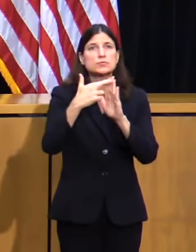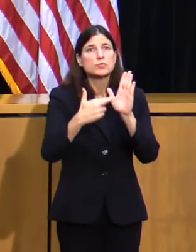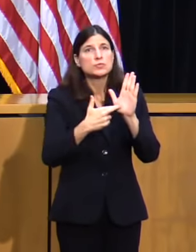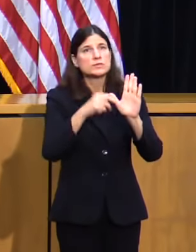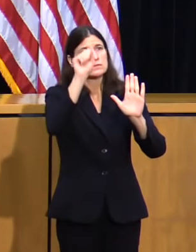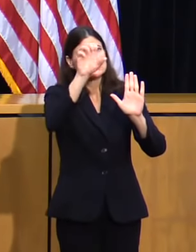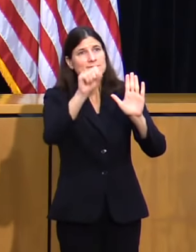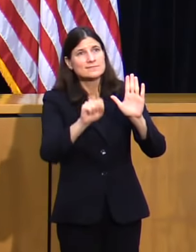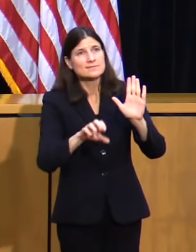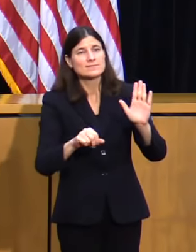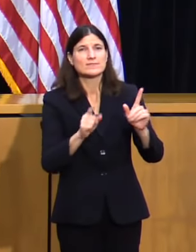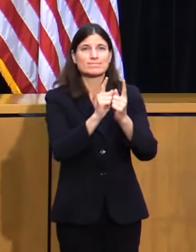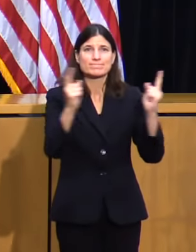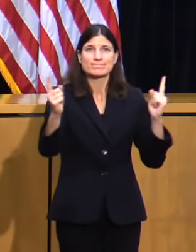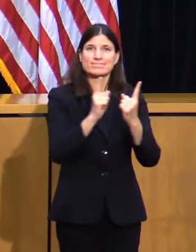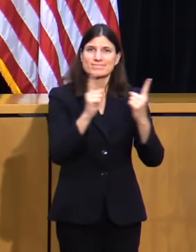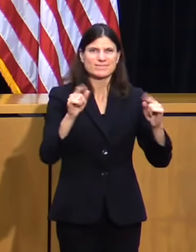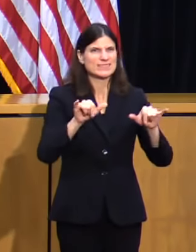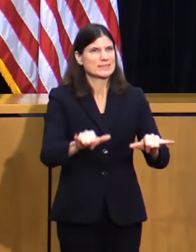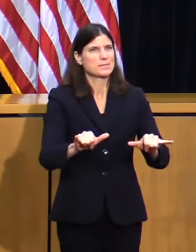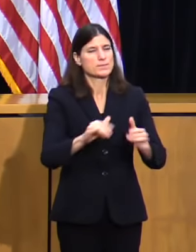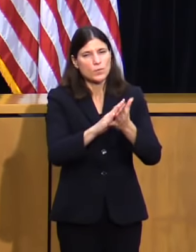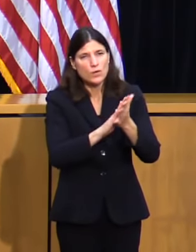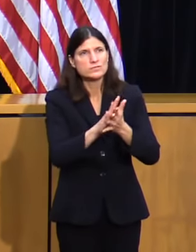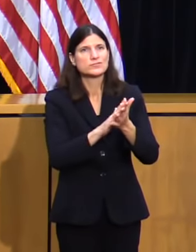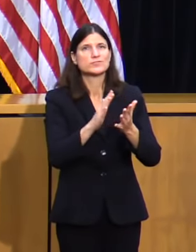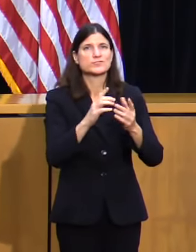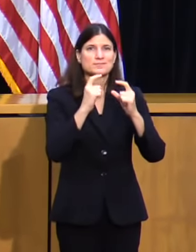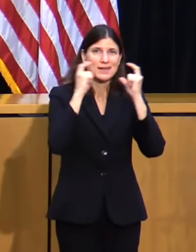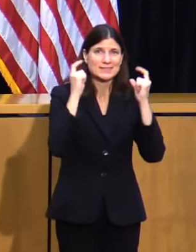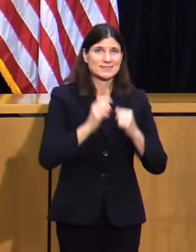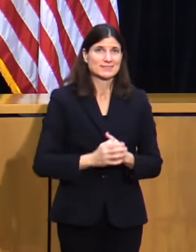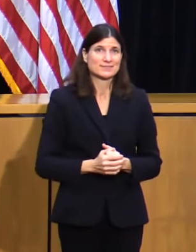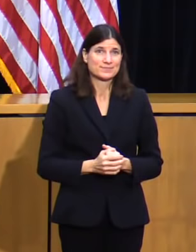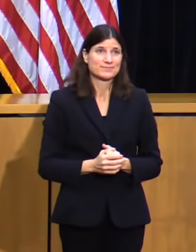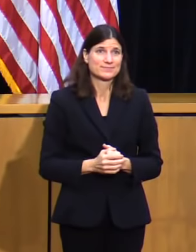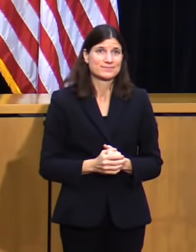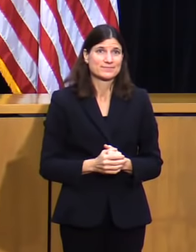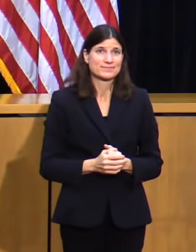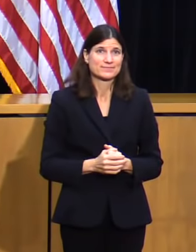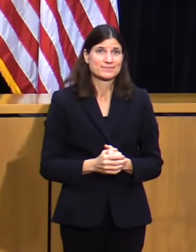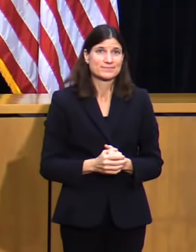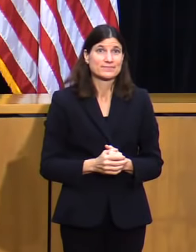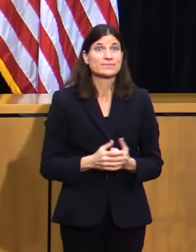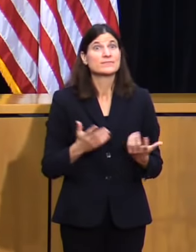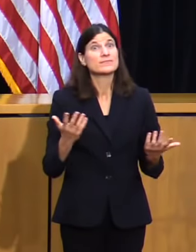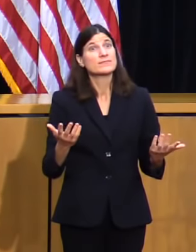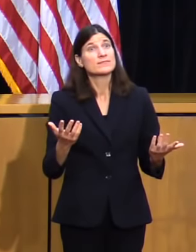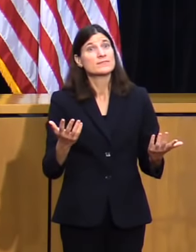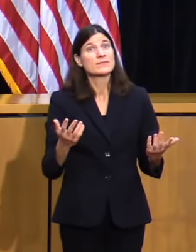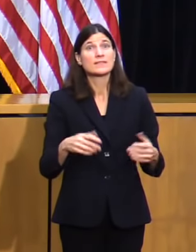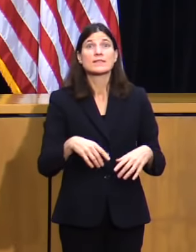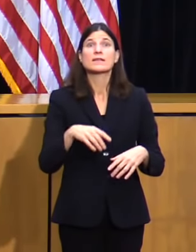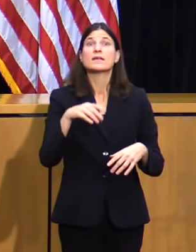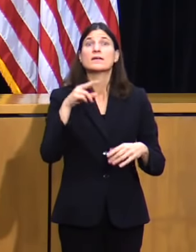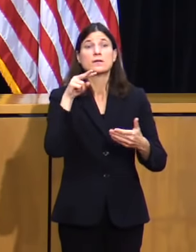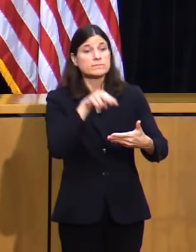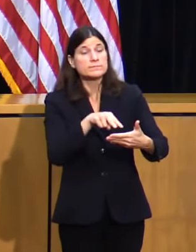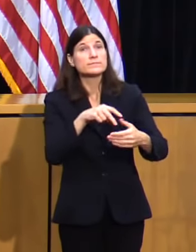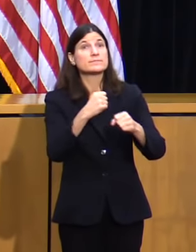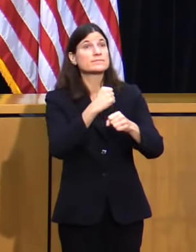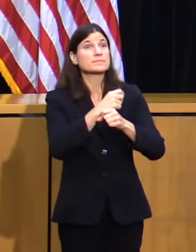growth in hospitalizations has been at nowhere near the same clip as the rate of growth in cases. But the simple